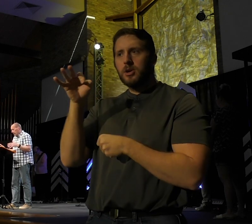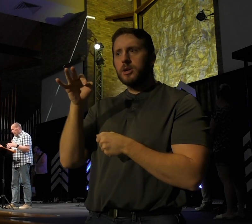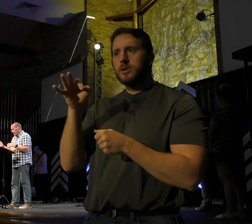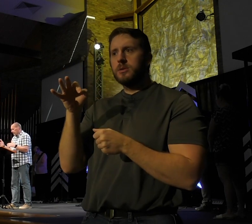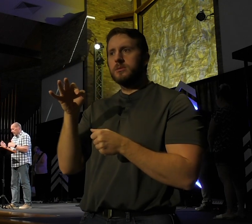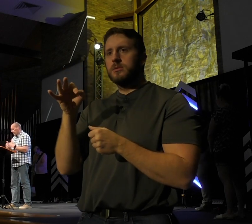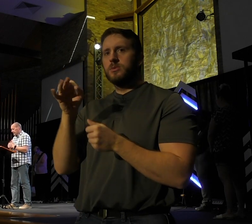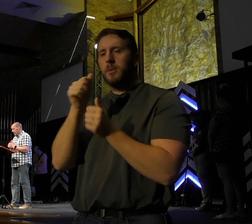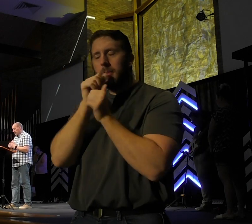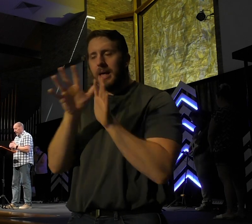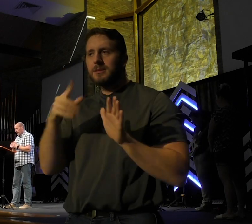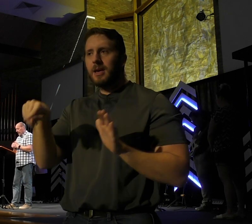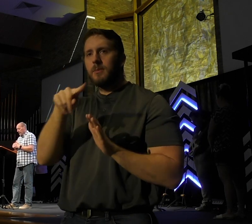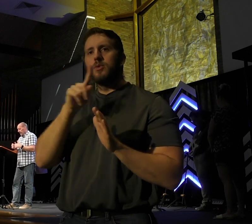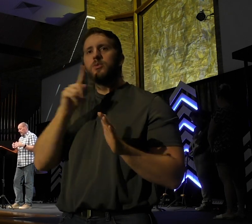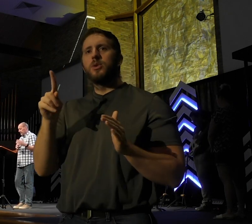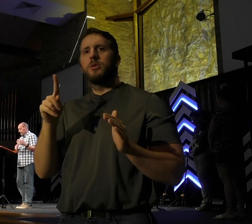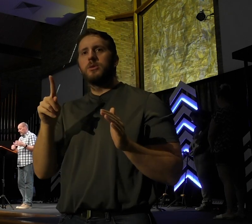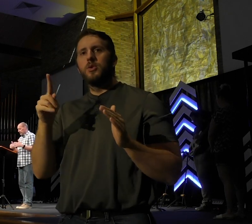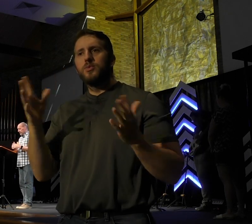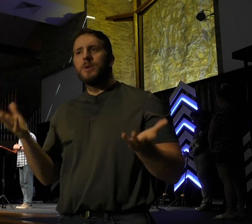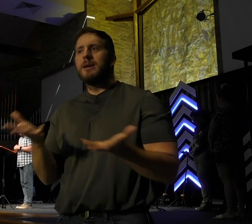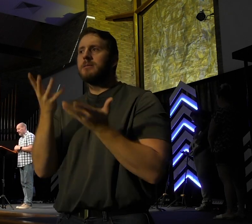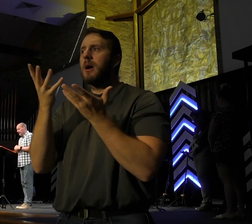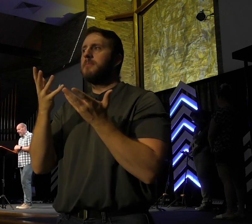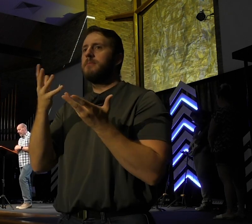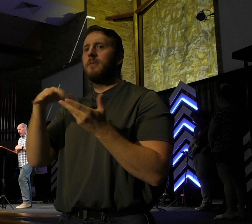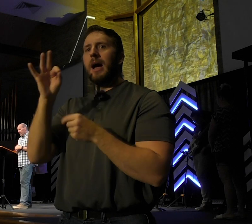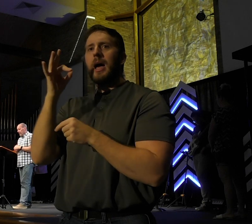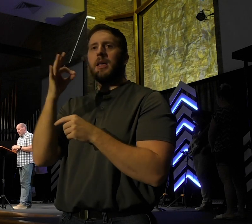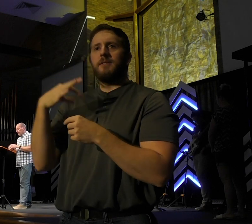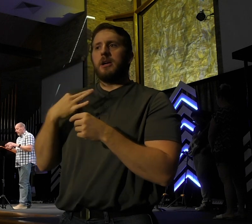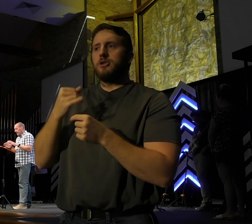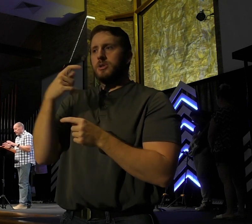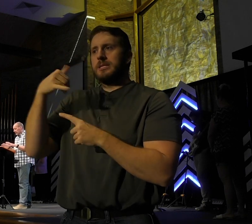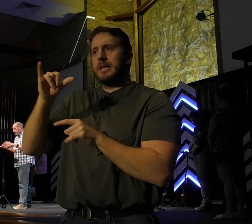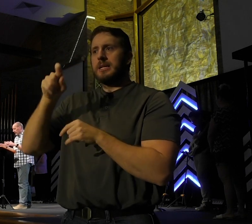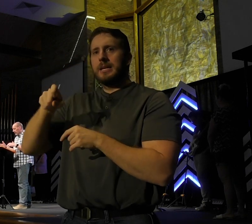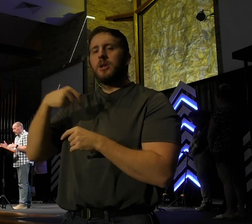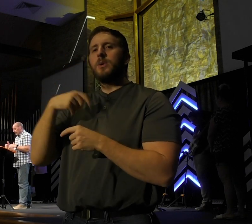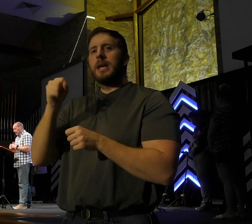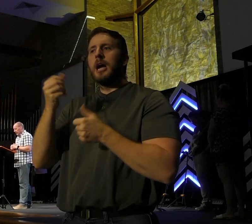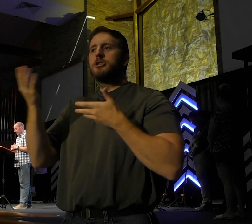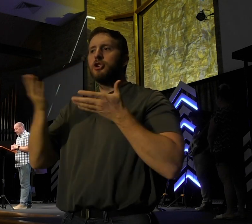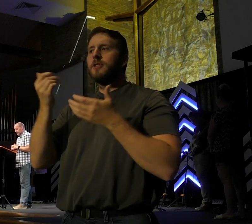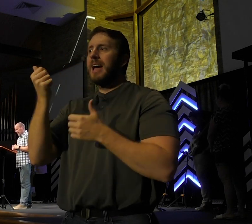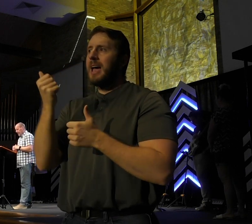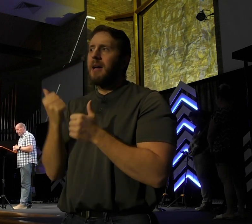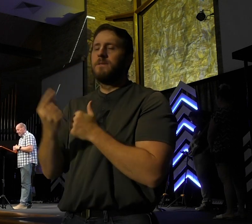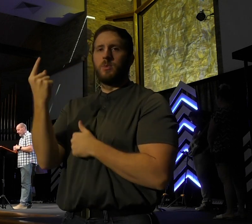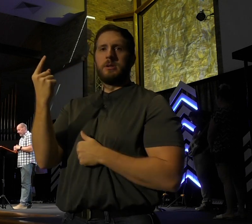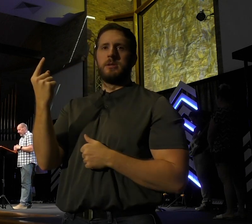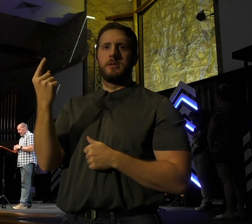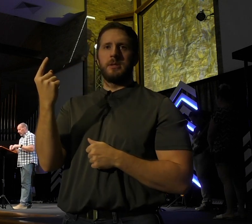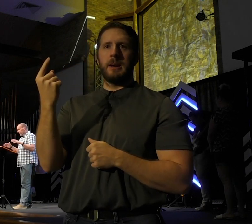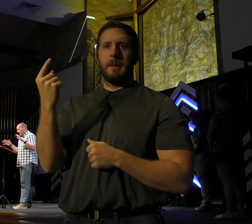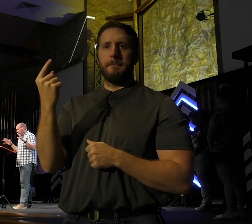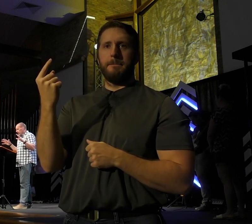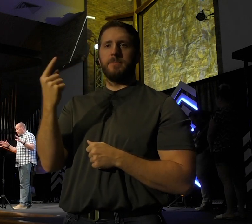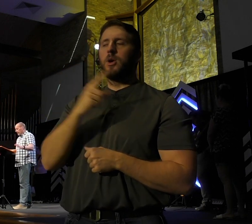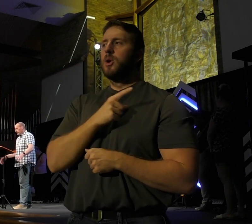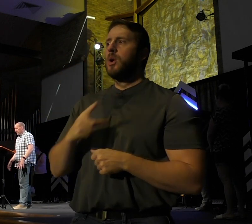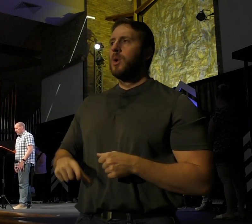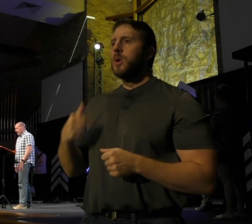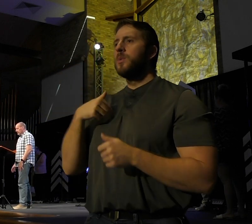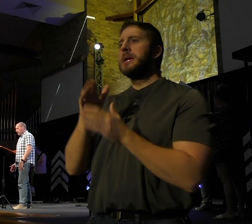anoint that week. We pray that you would raise up the volunteers that are still needed, that we might serve everybody who comes. And Lord